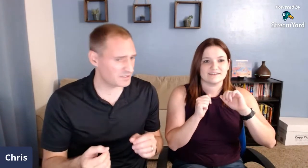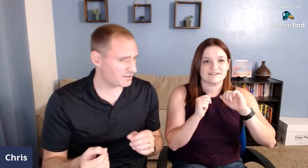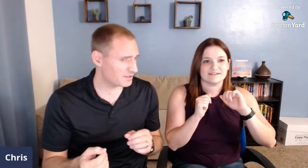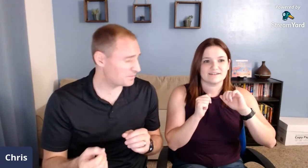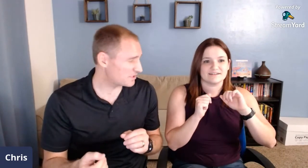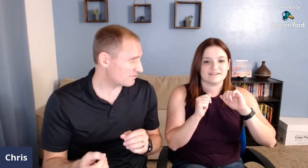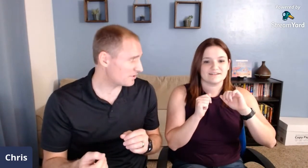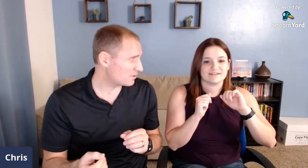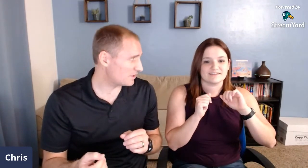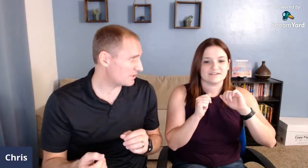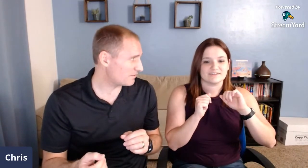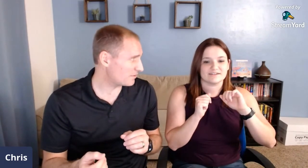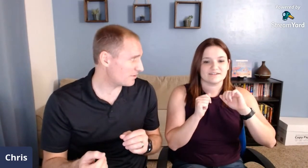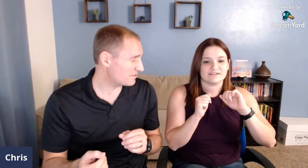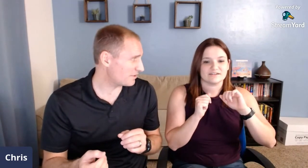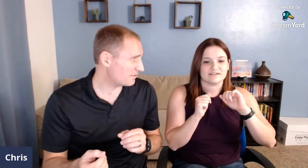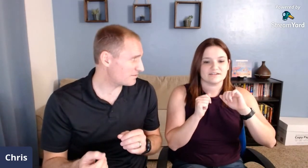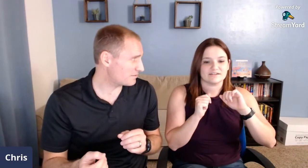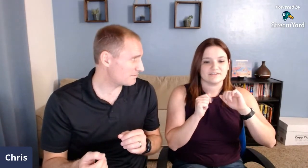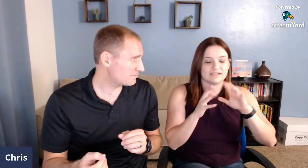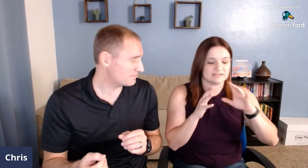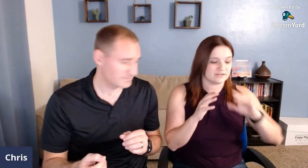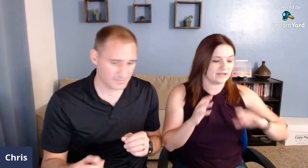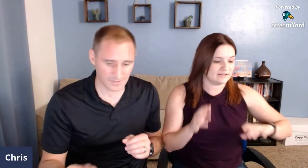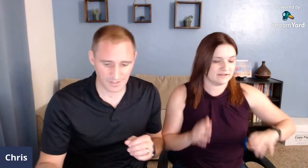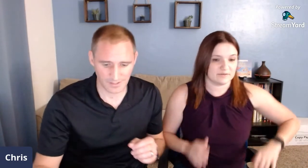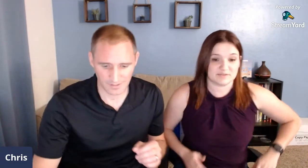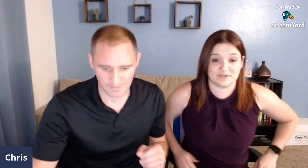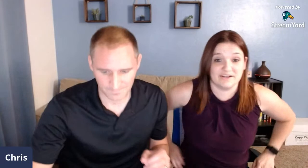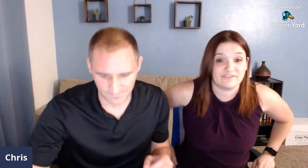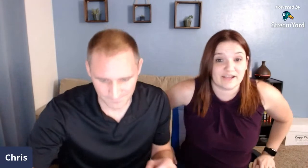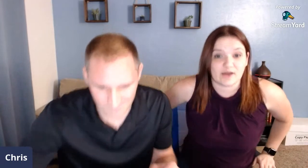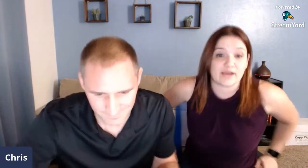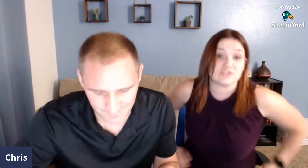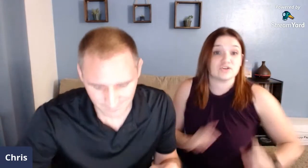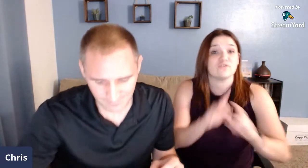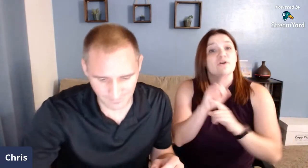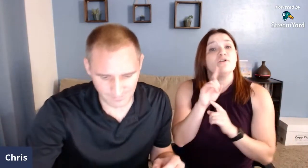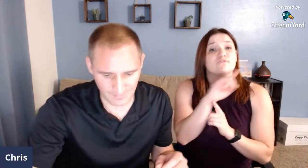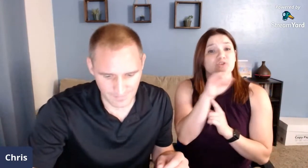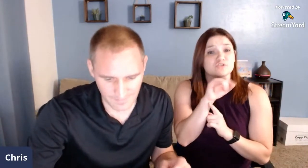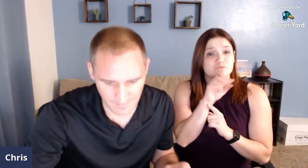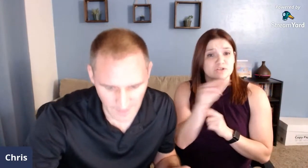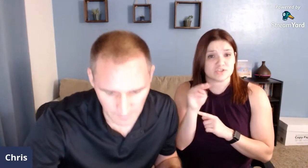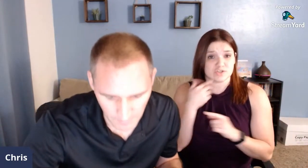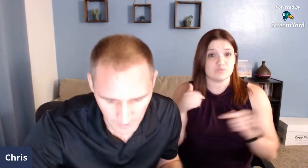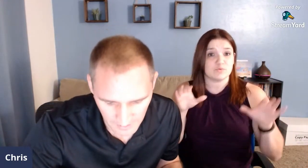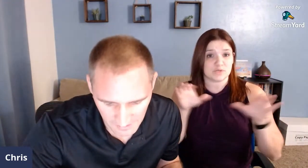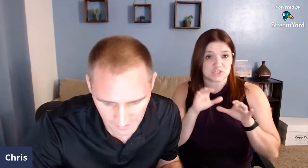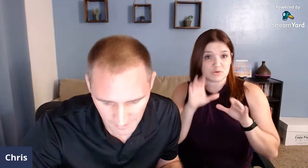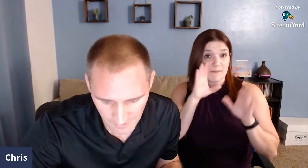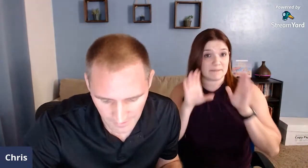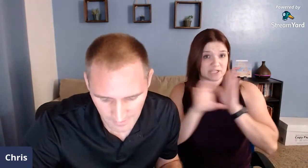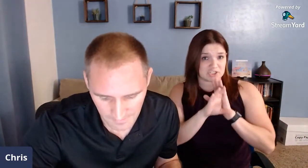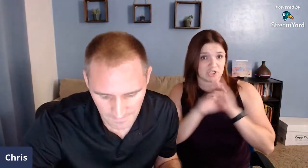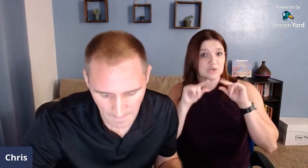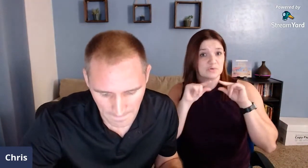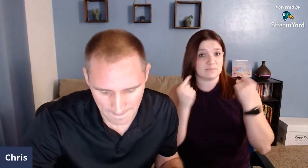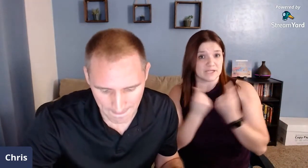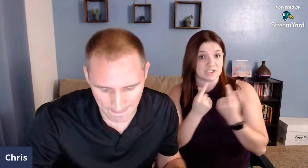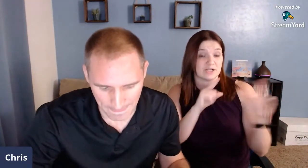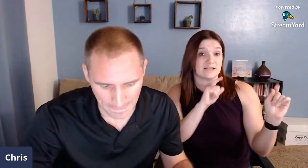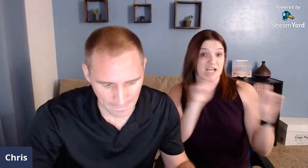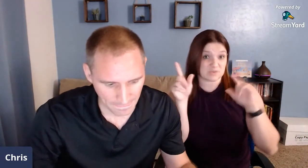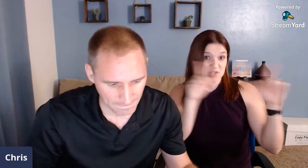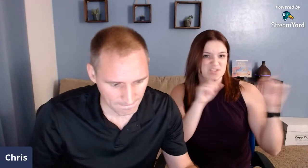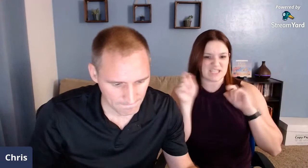actually, should we do the picture really quick for those that are on Zoom? Yes, go ahead. Otherwise, we're going to forget. Okay, so for those who are on Zoom, we do a picture, a